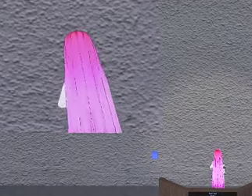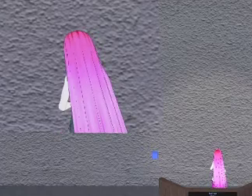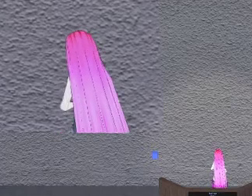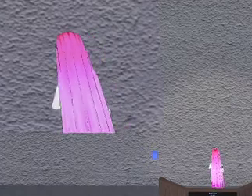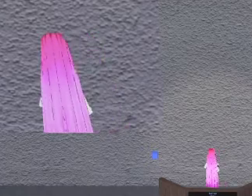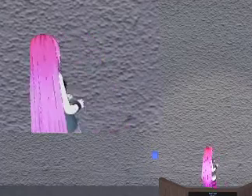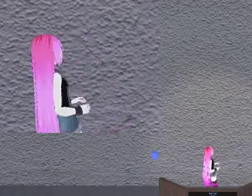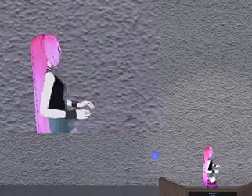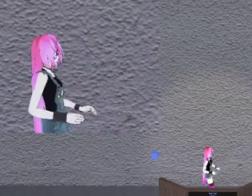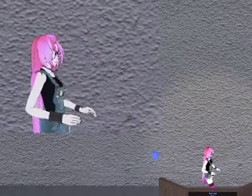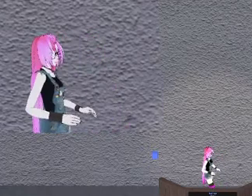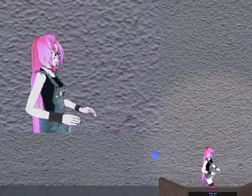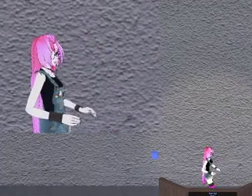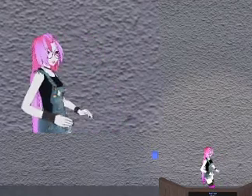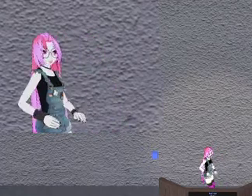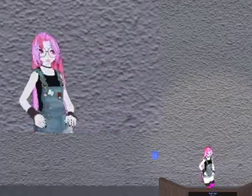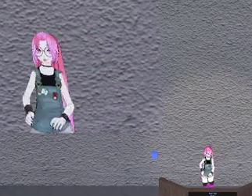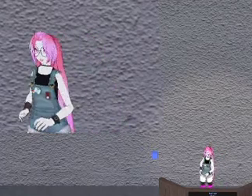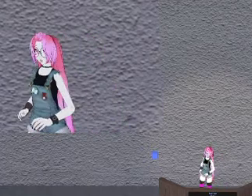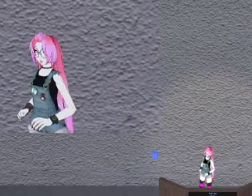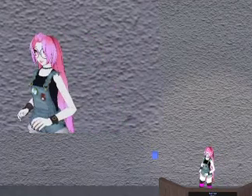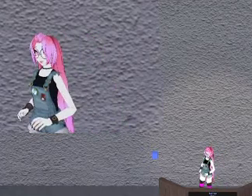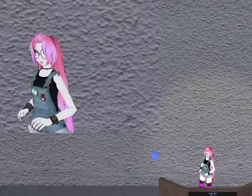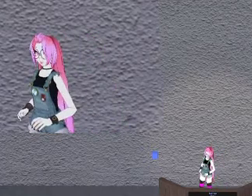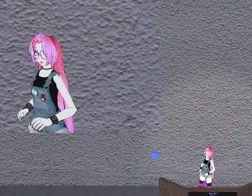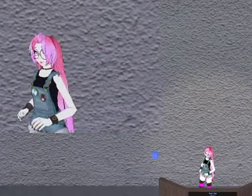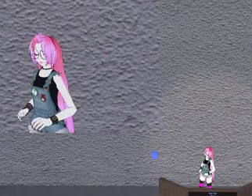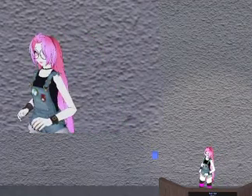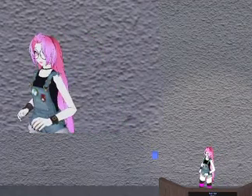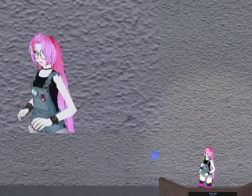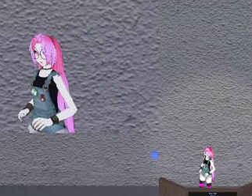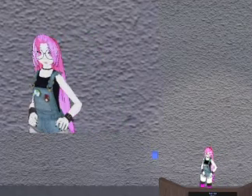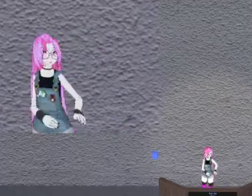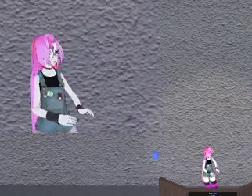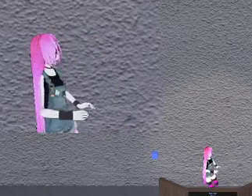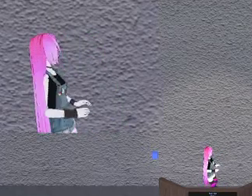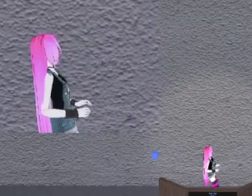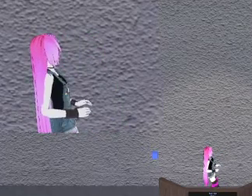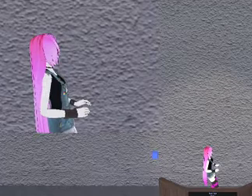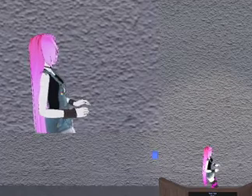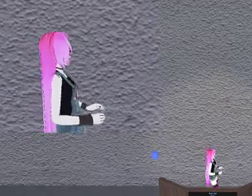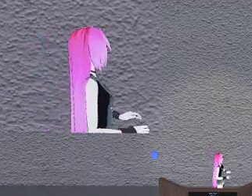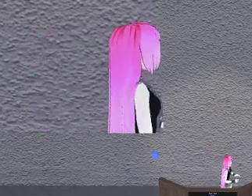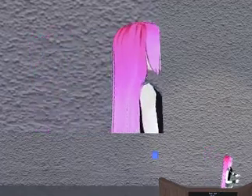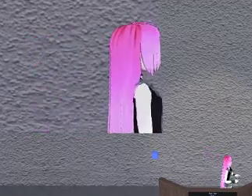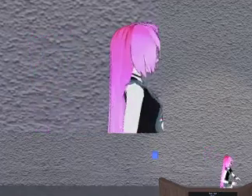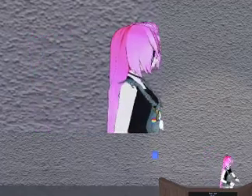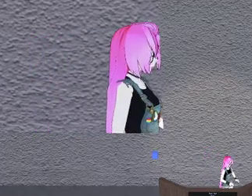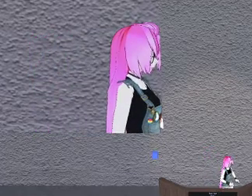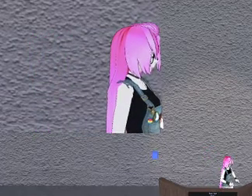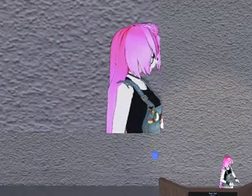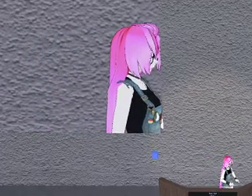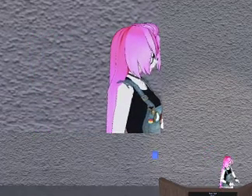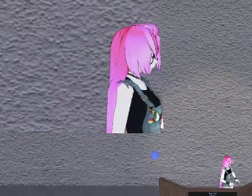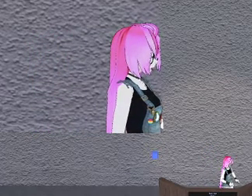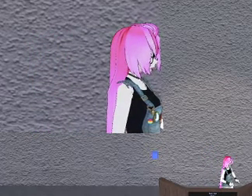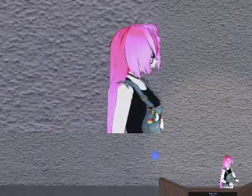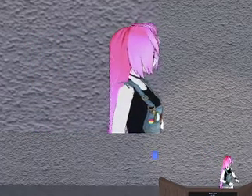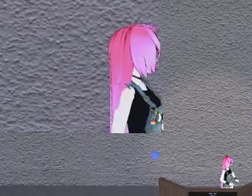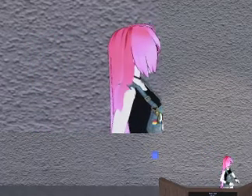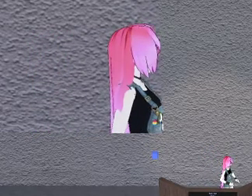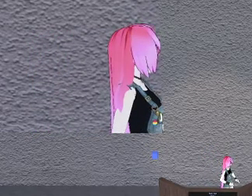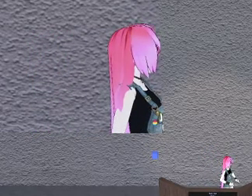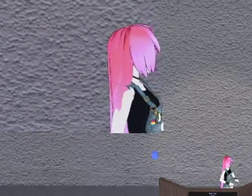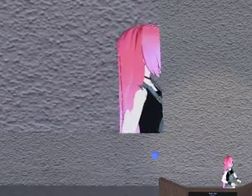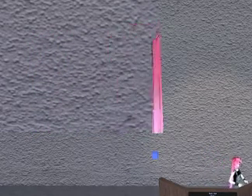on. Wow, lag. Hey! Oh no, everyone is frozen. Oh no. Hello?